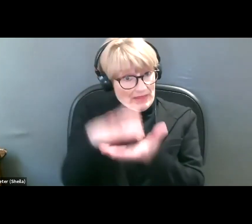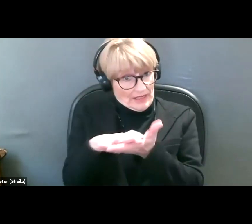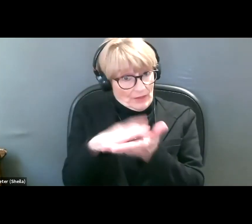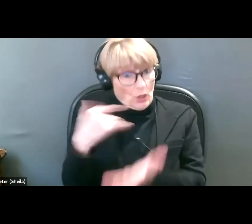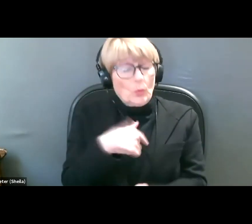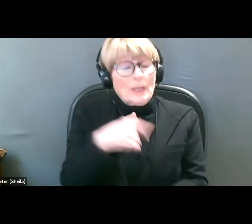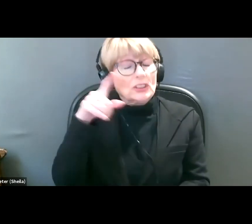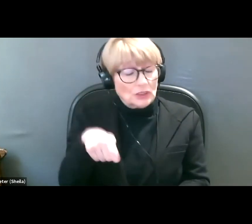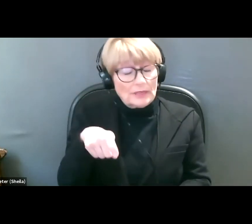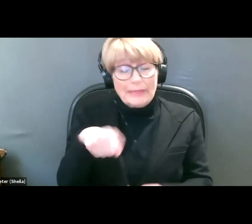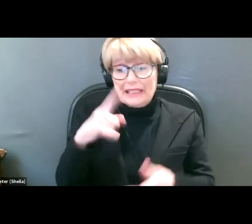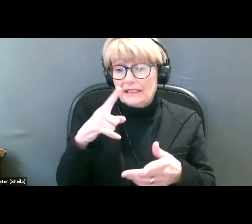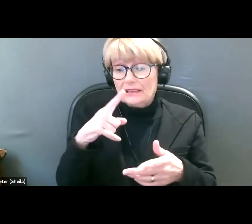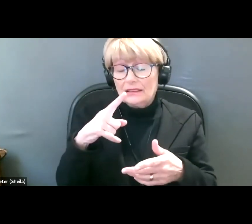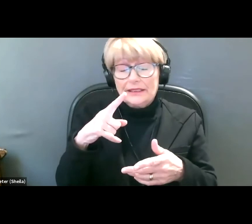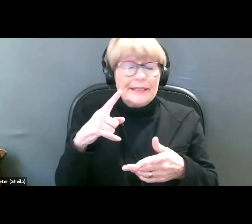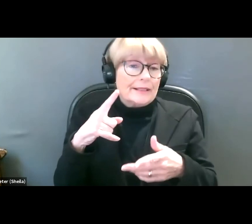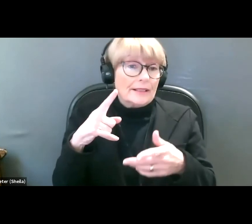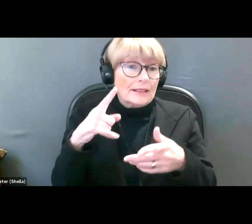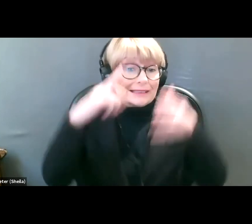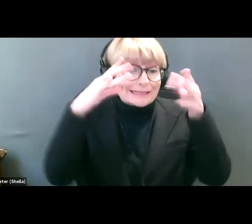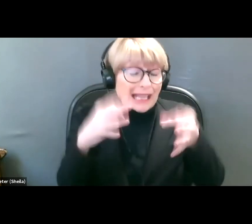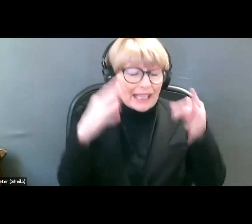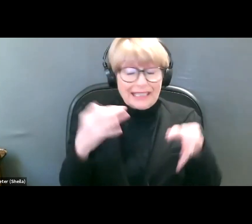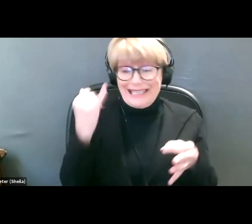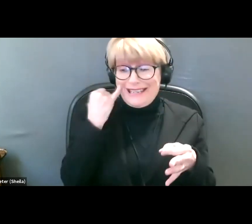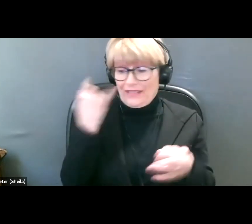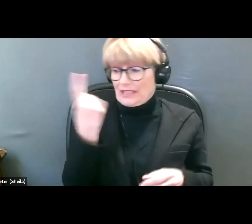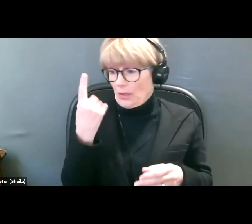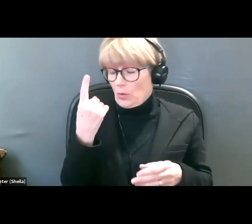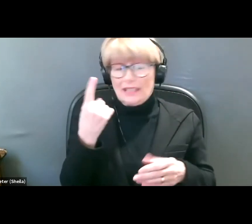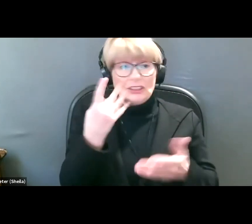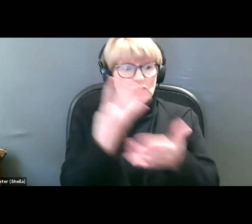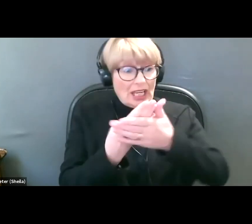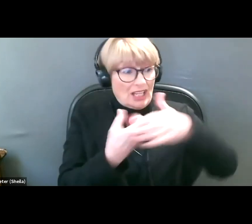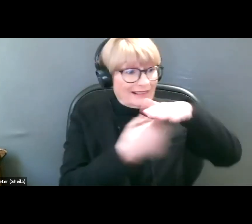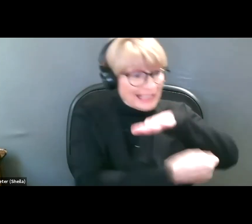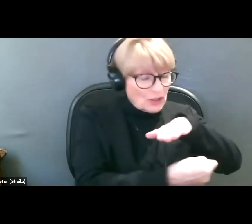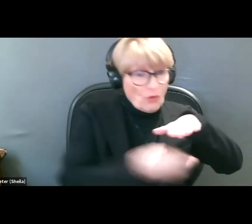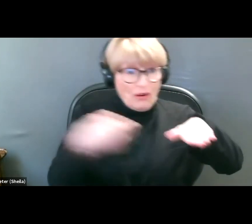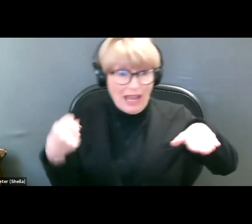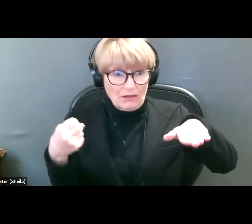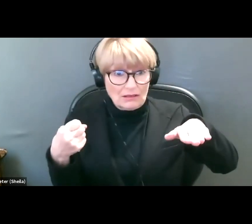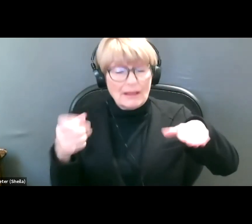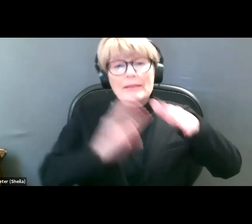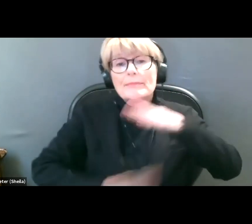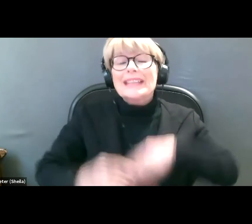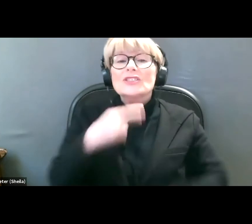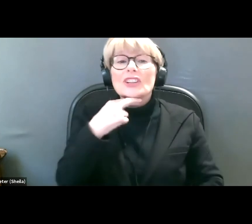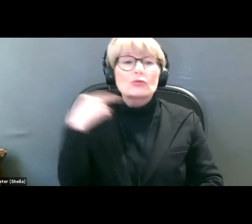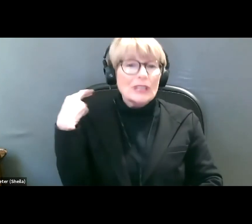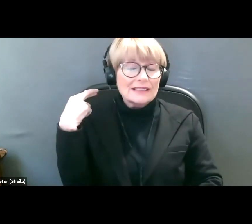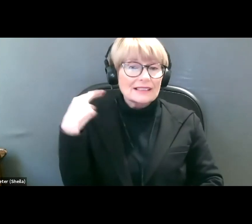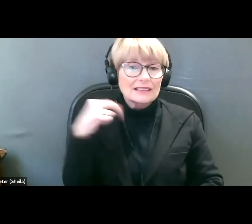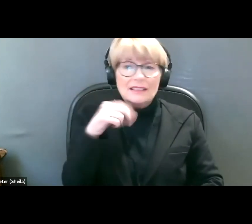making decisions about whether somebody's in or out of jail based upon risk and not